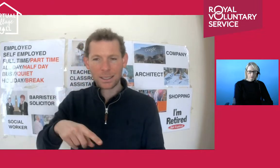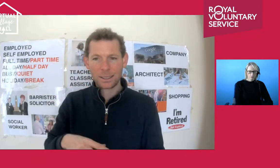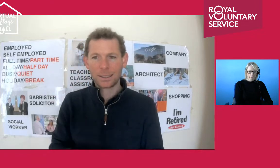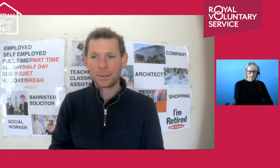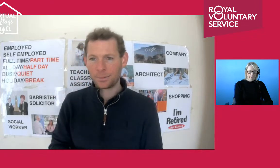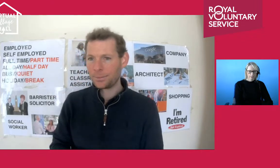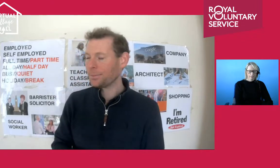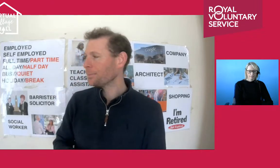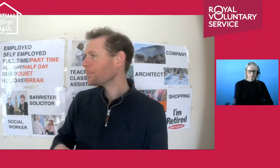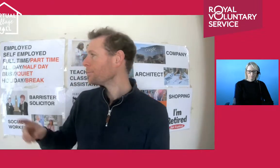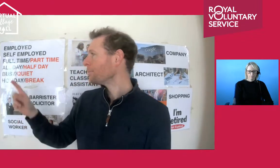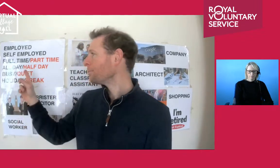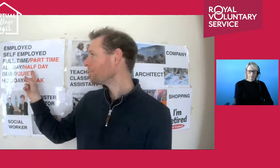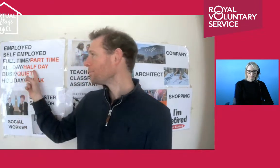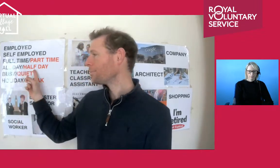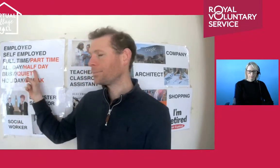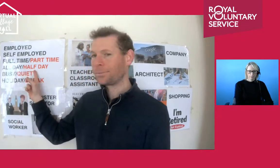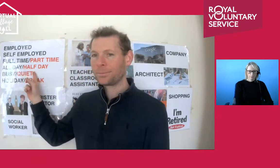All day.